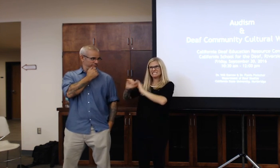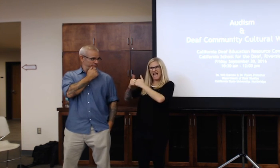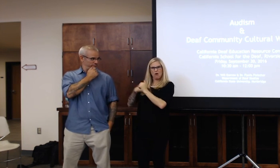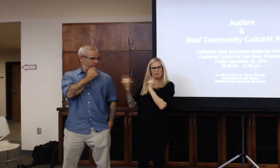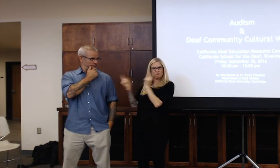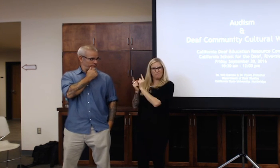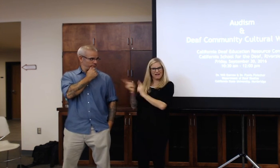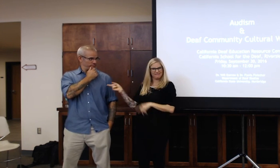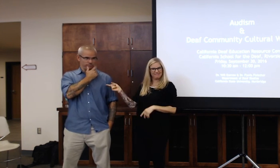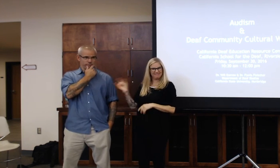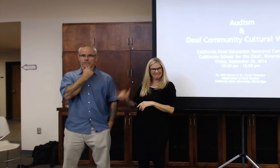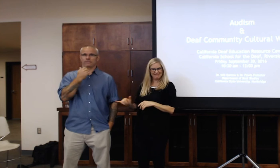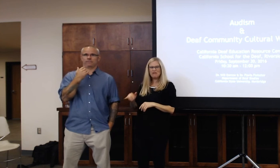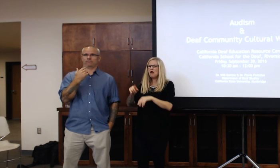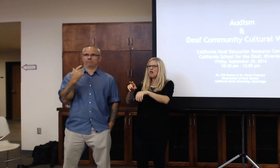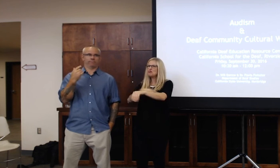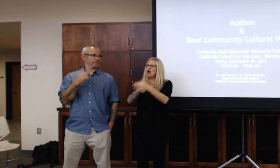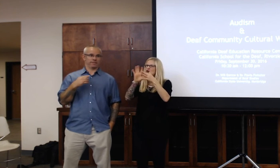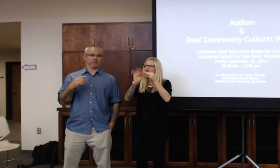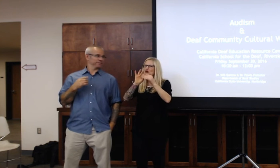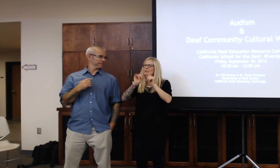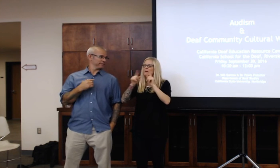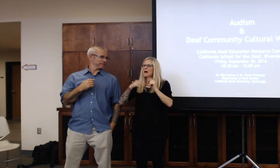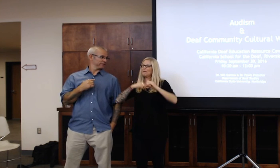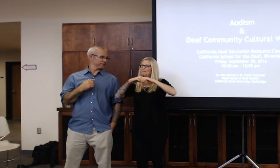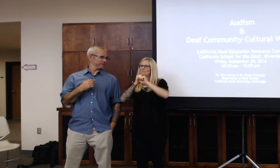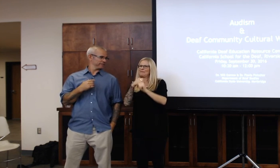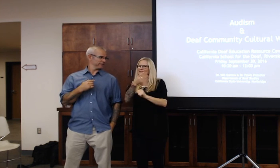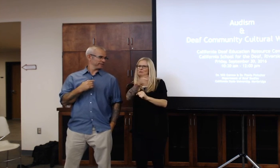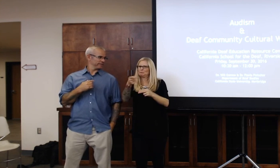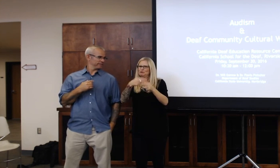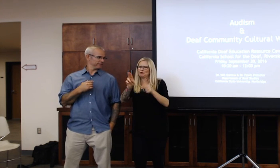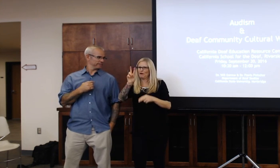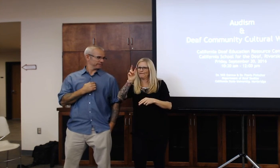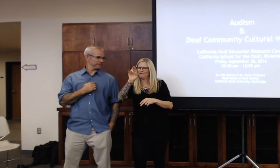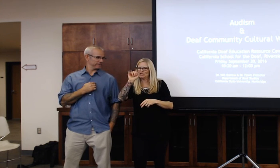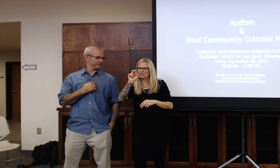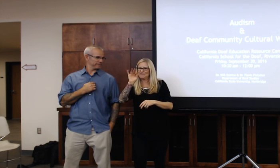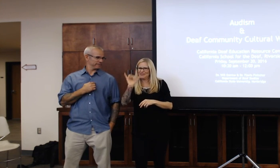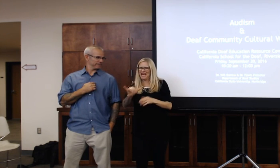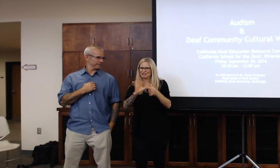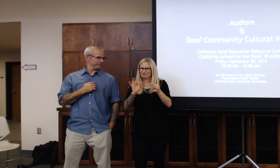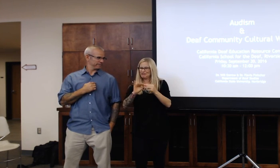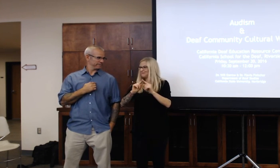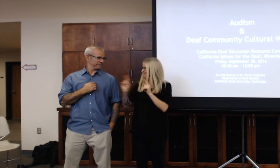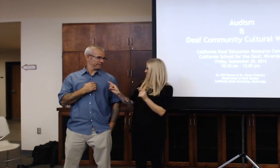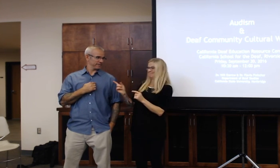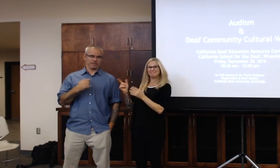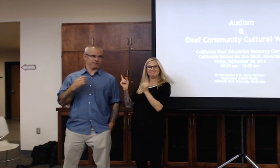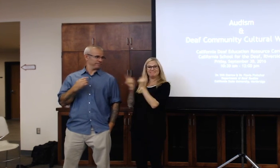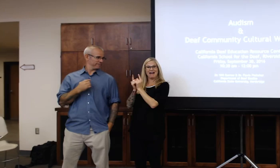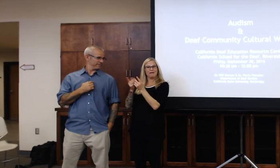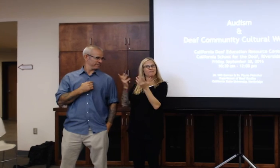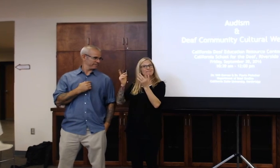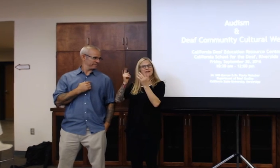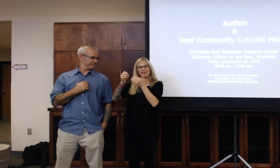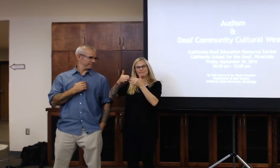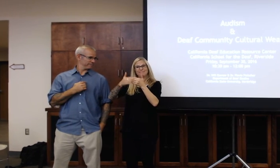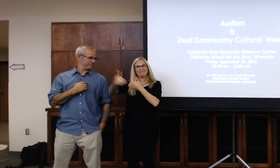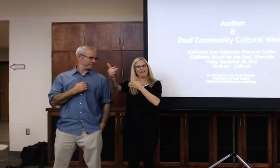that's actually how we met. Long story, but I'll just give you the short version, the Reader's Digest version, but that's how we met, and the rest